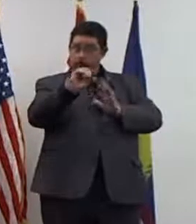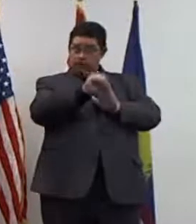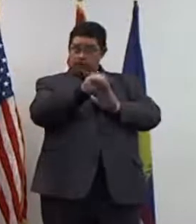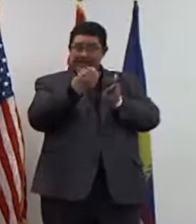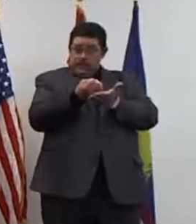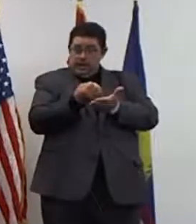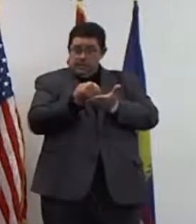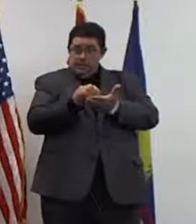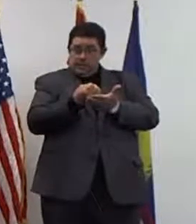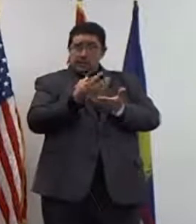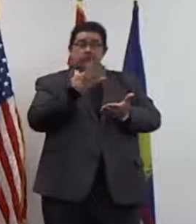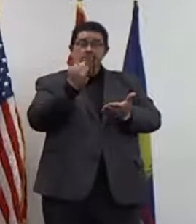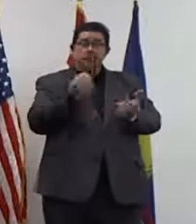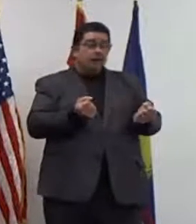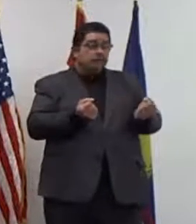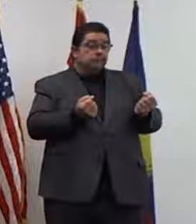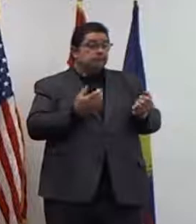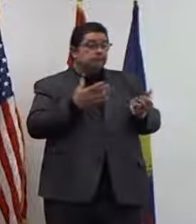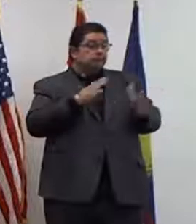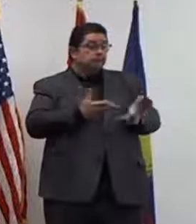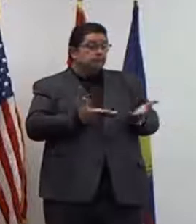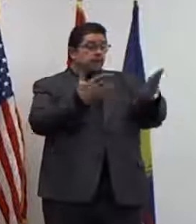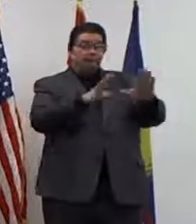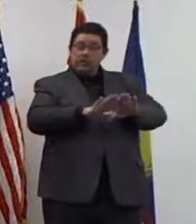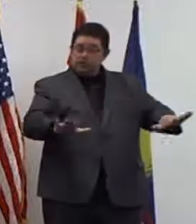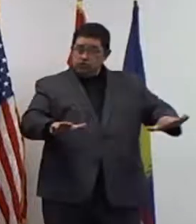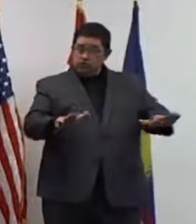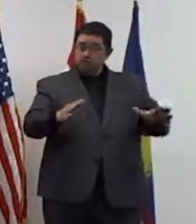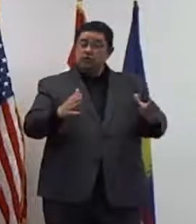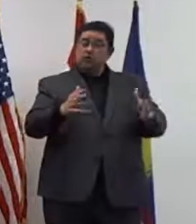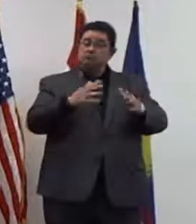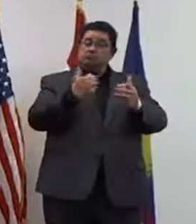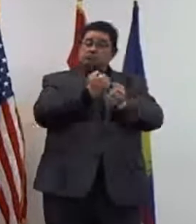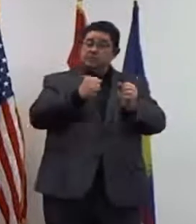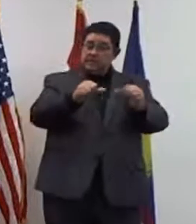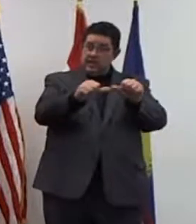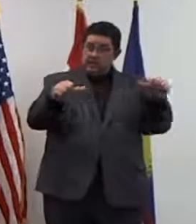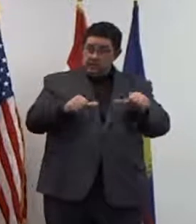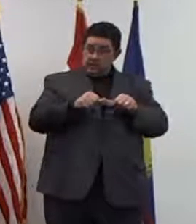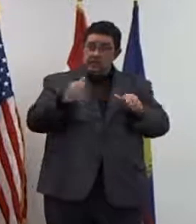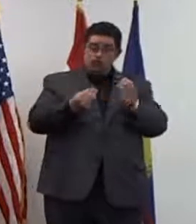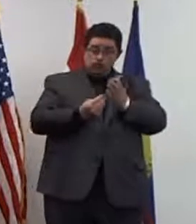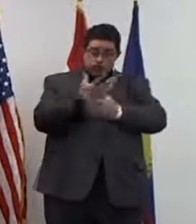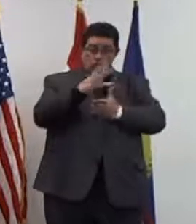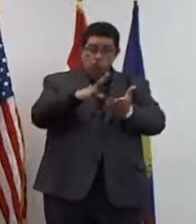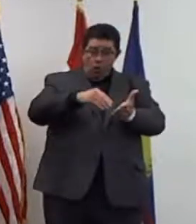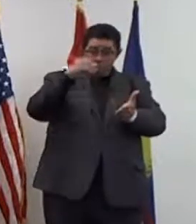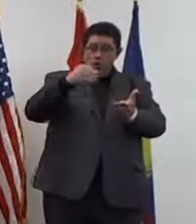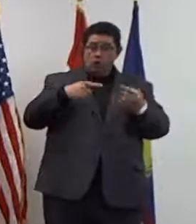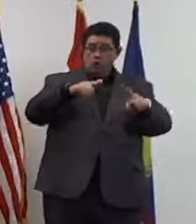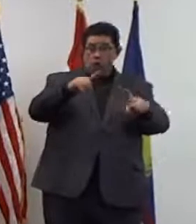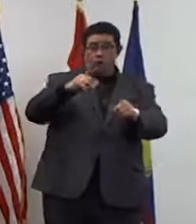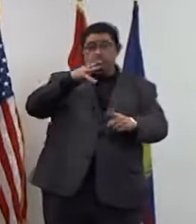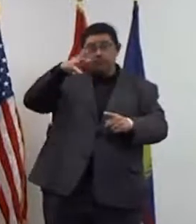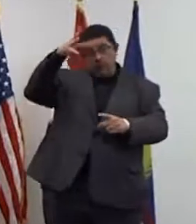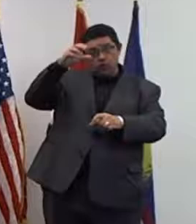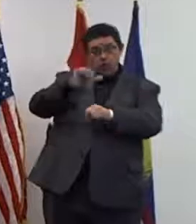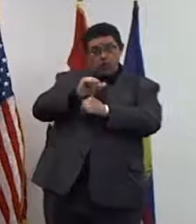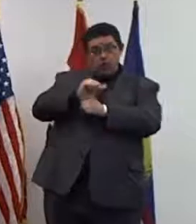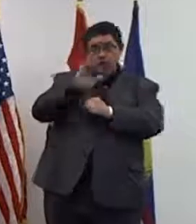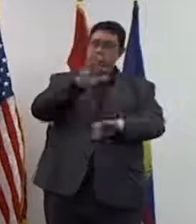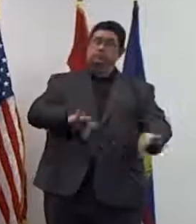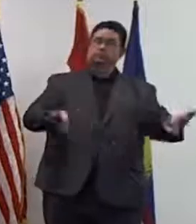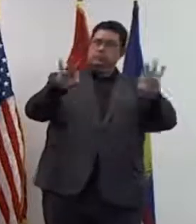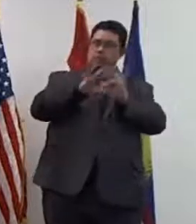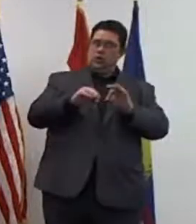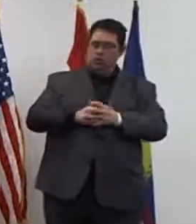safe place for children to grow and develop and learn while their parents work is critical. So I would